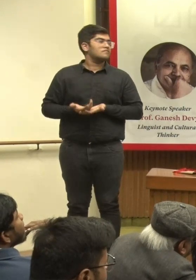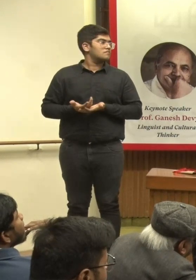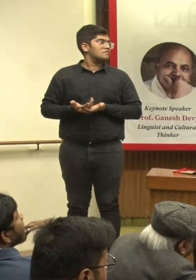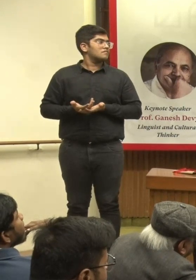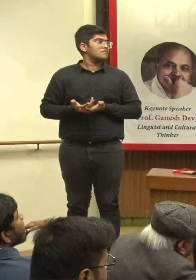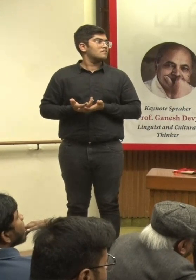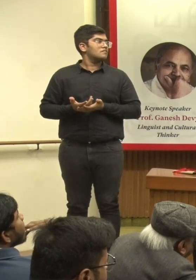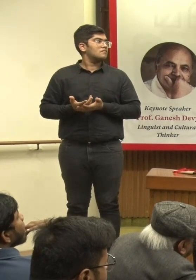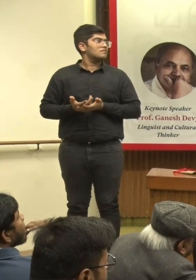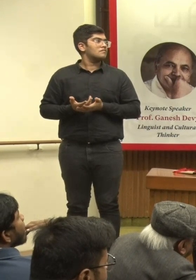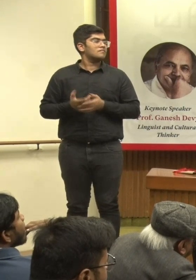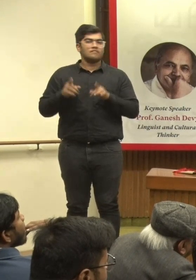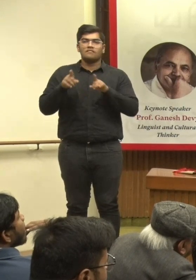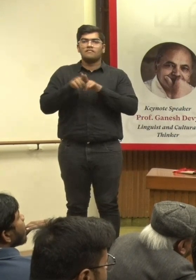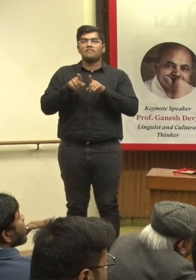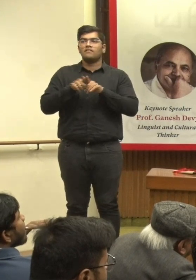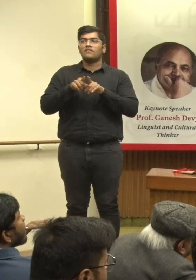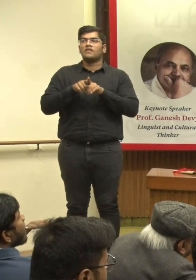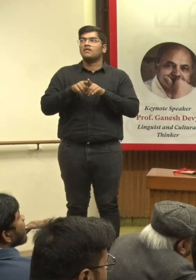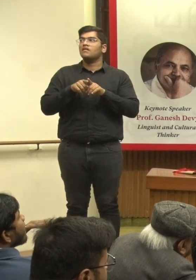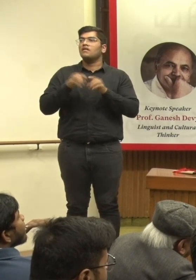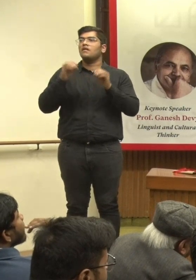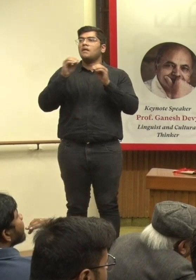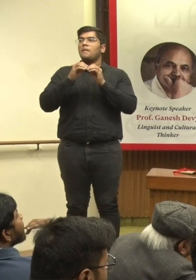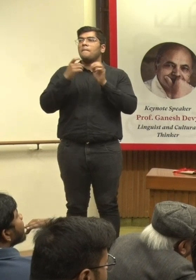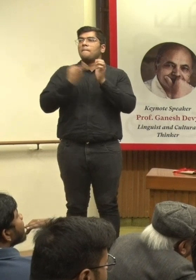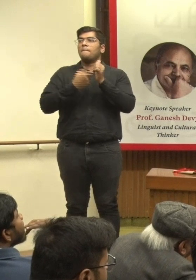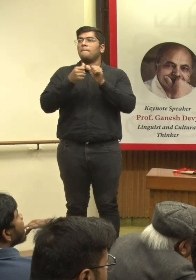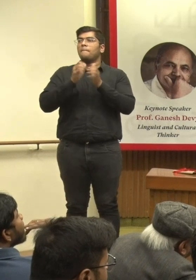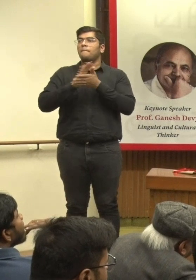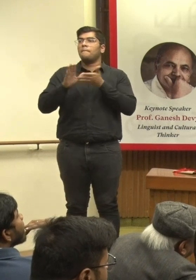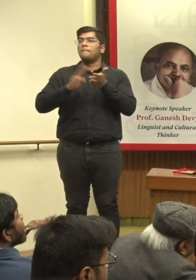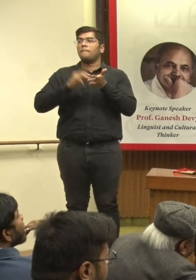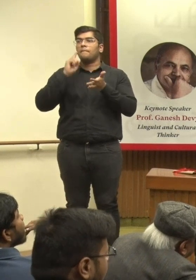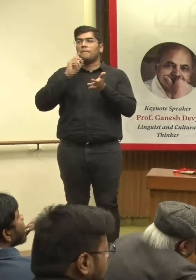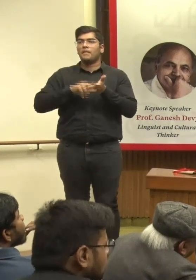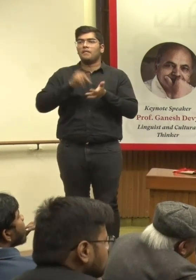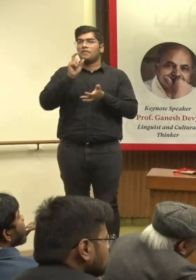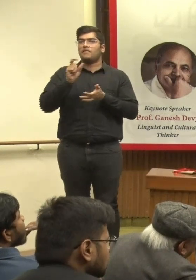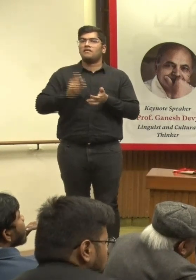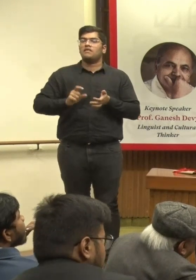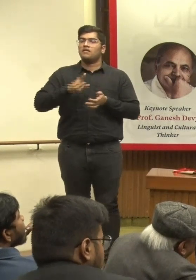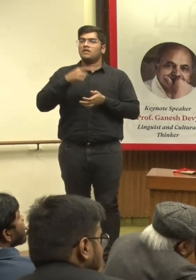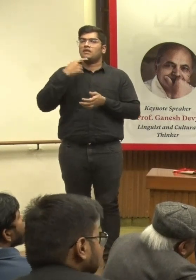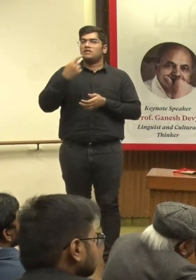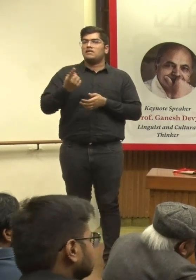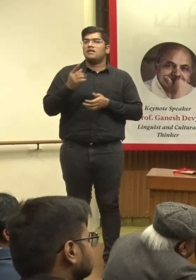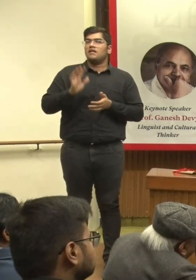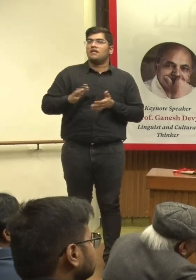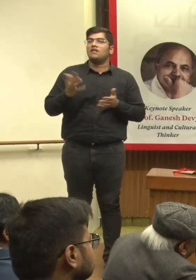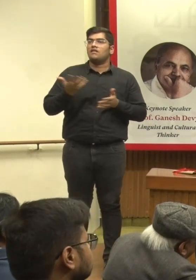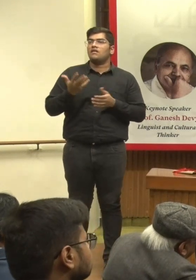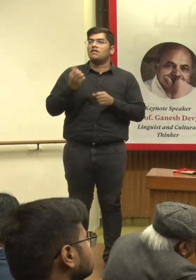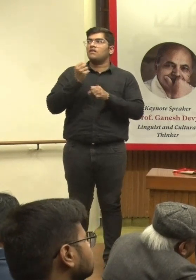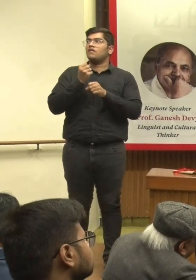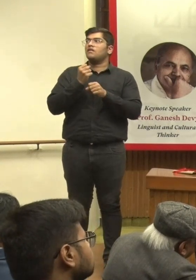like I know Brahmins used to say Gunavatta. I don't know the Hindi exact word, but